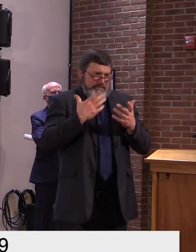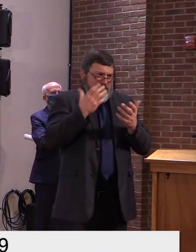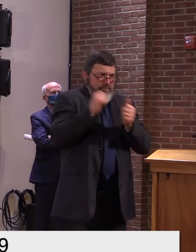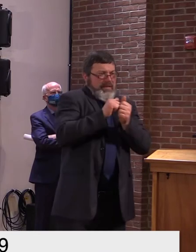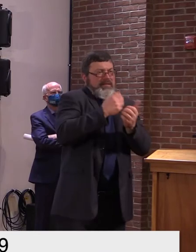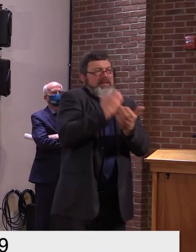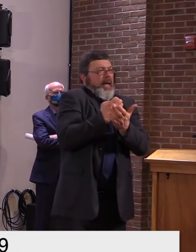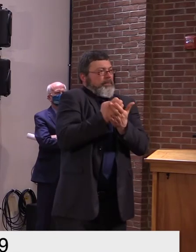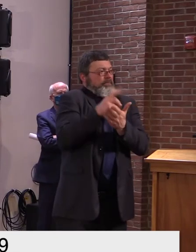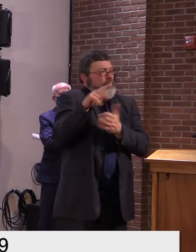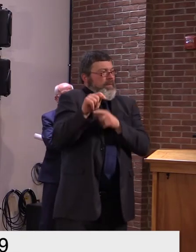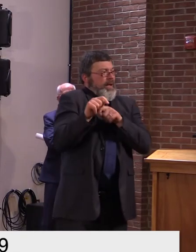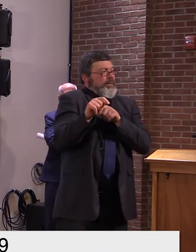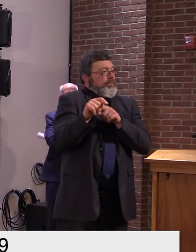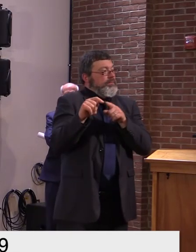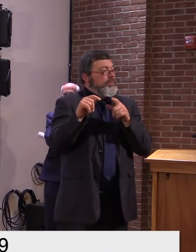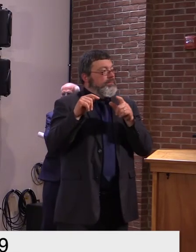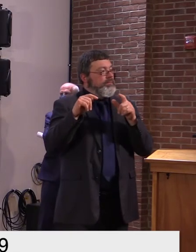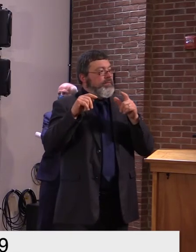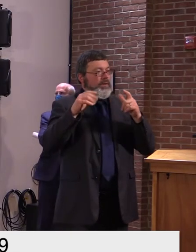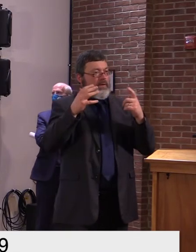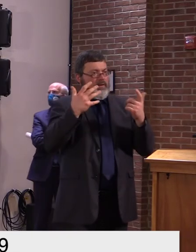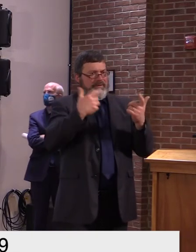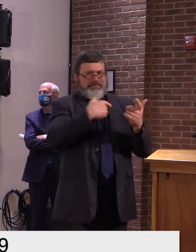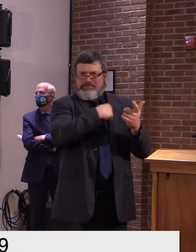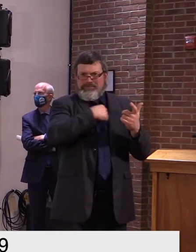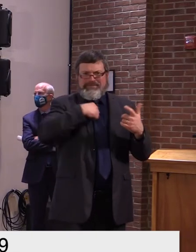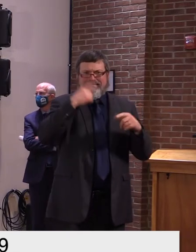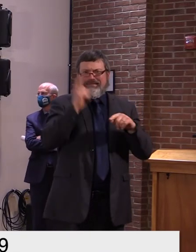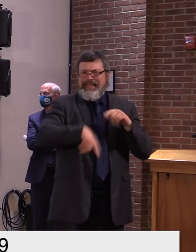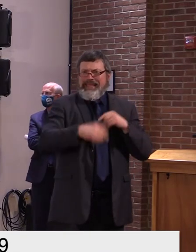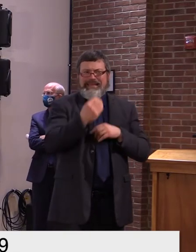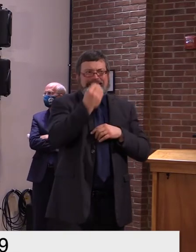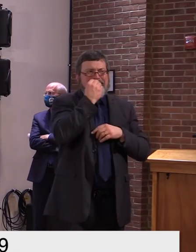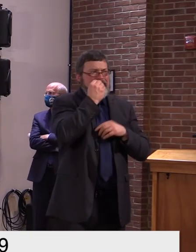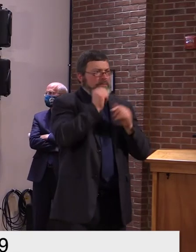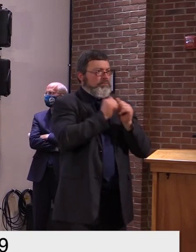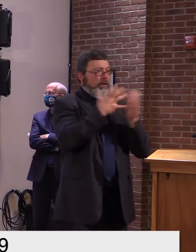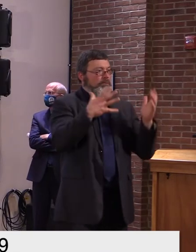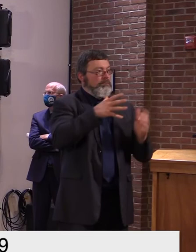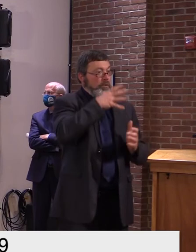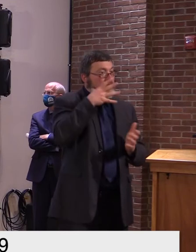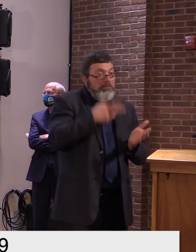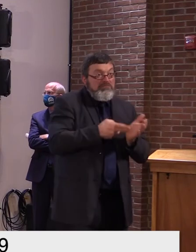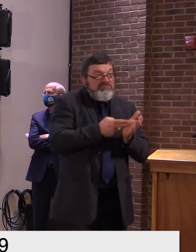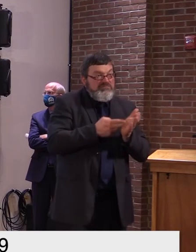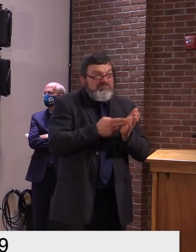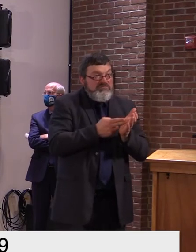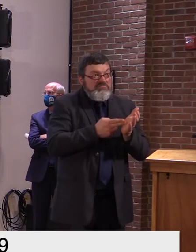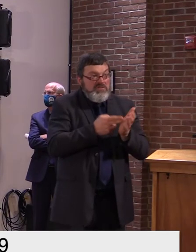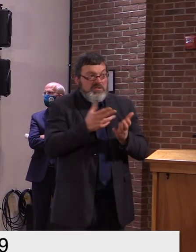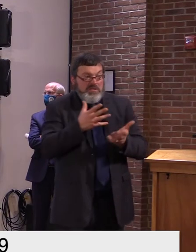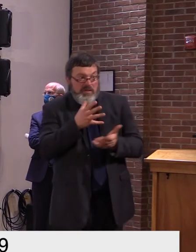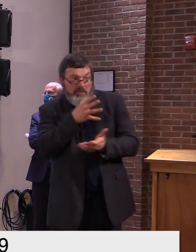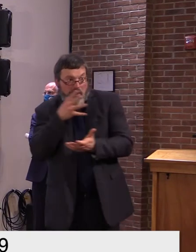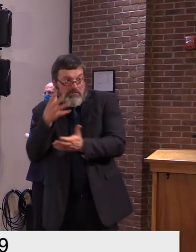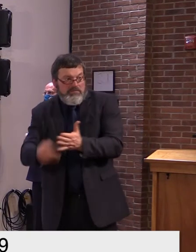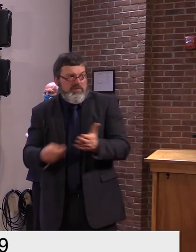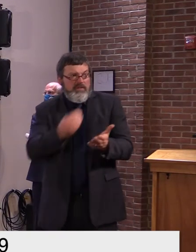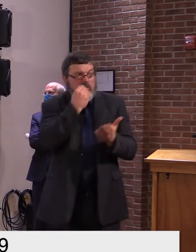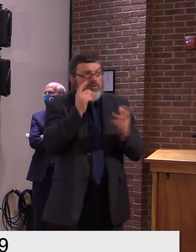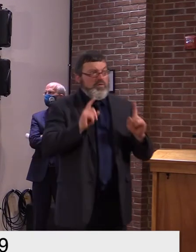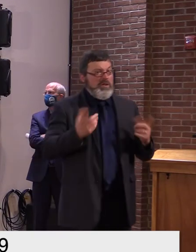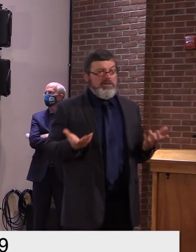the products that are made with Vermont dairy milk and so forth